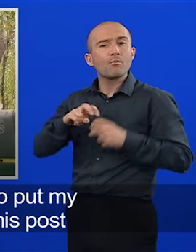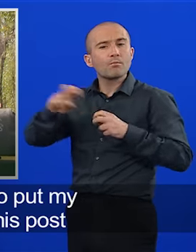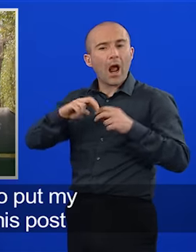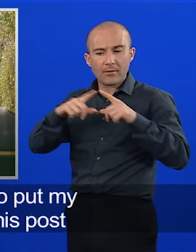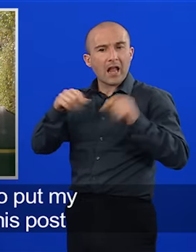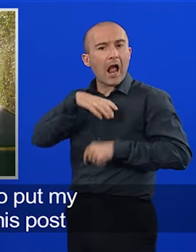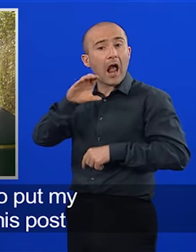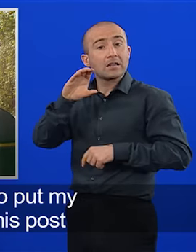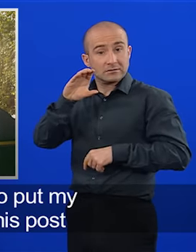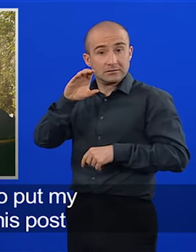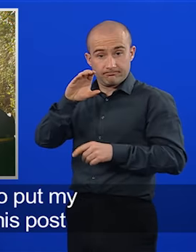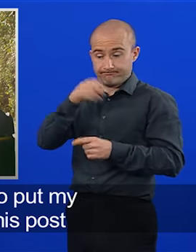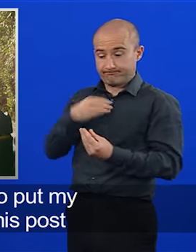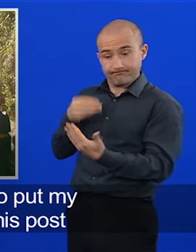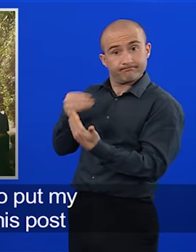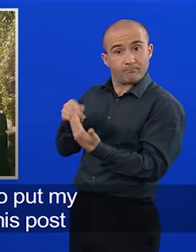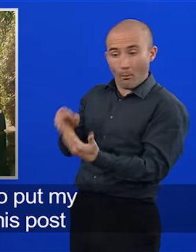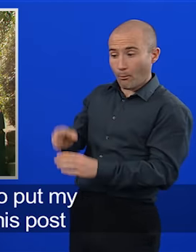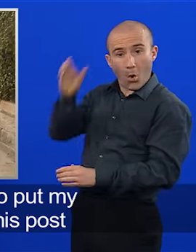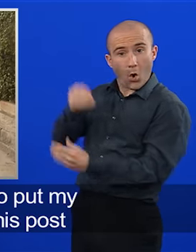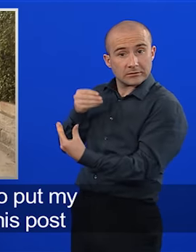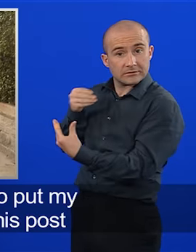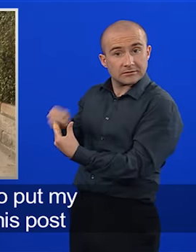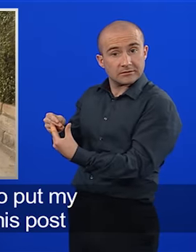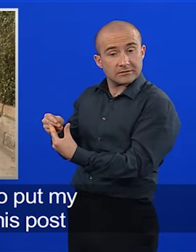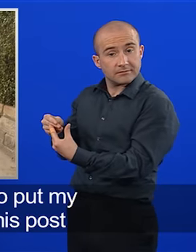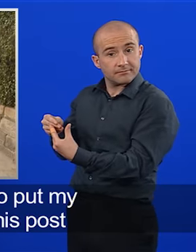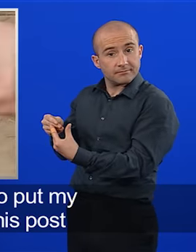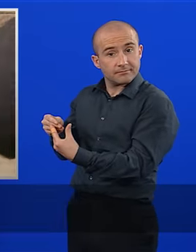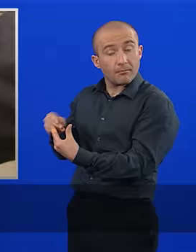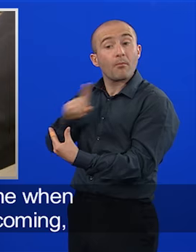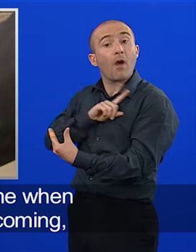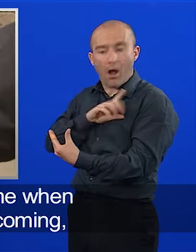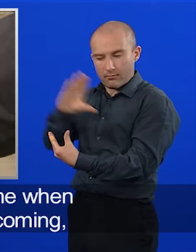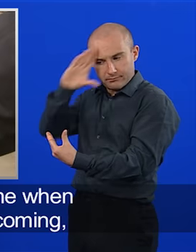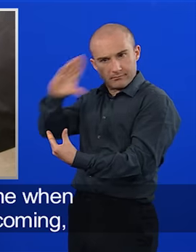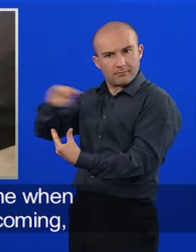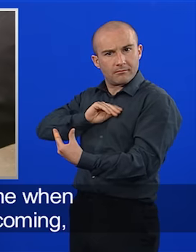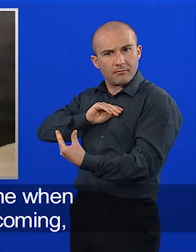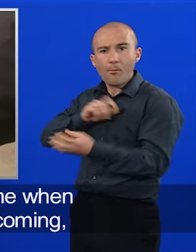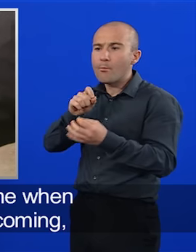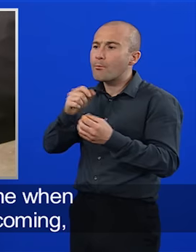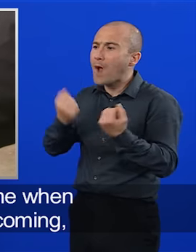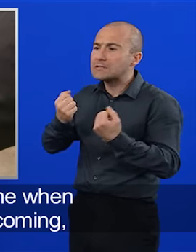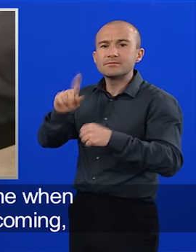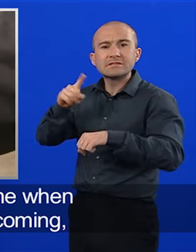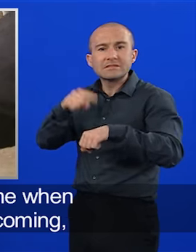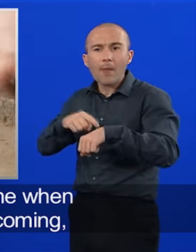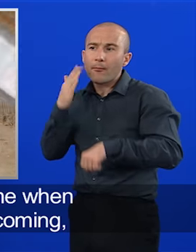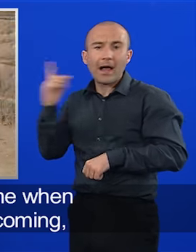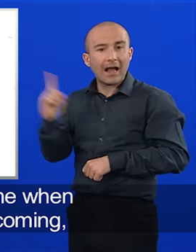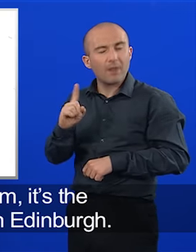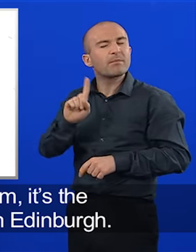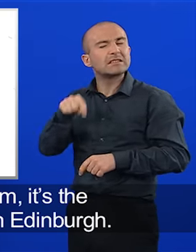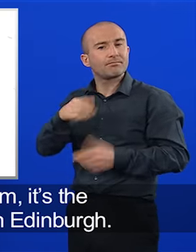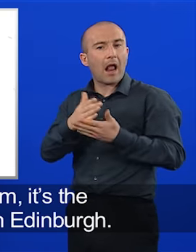I'm just going to put my travel card on this post which informs me when the buses are